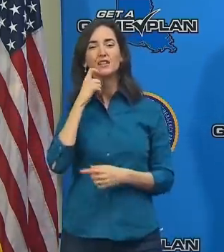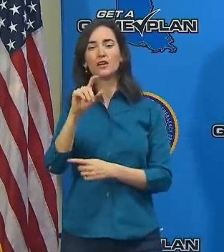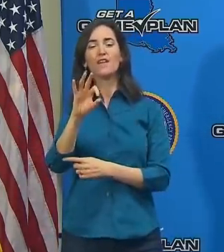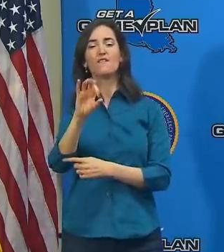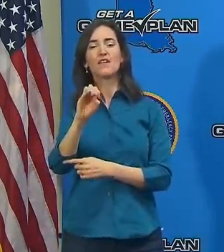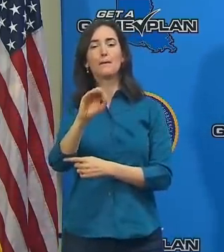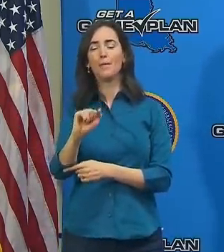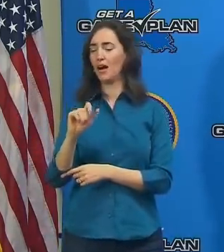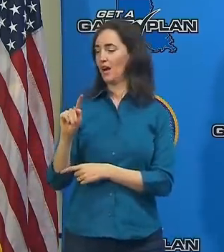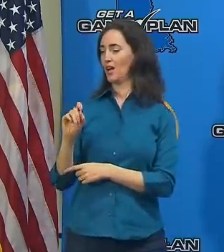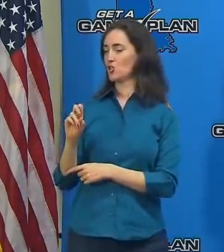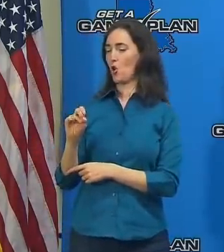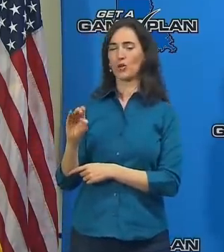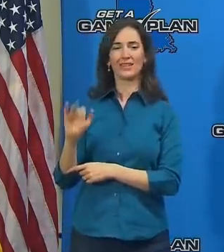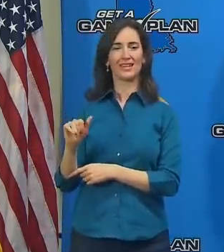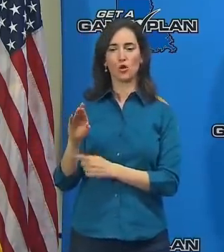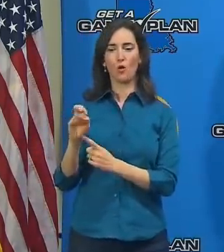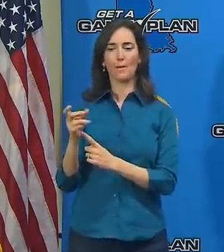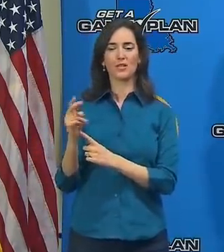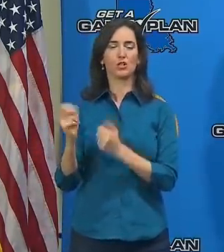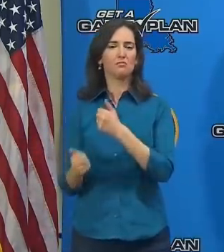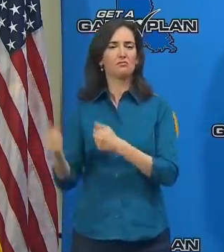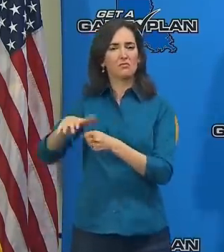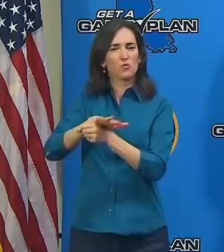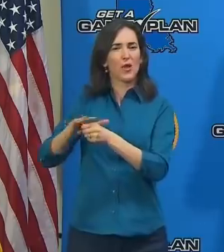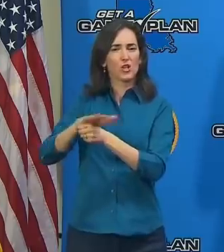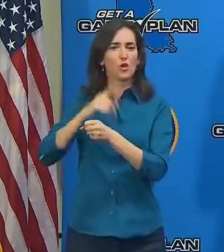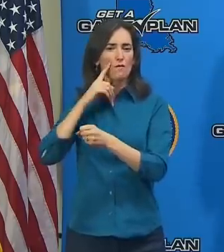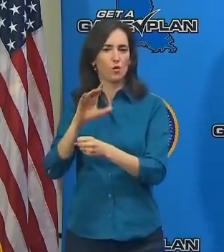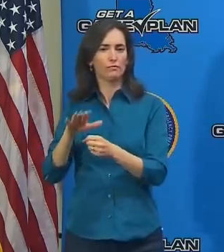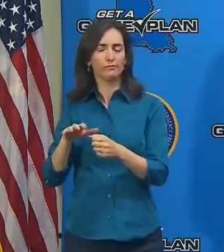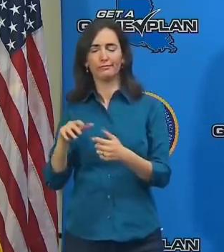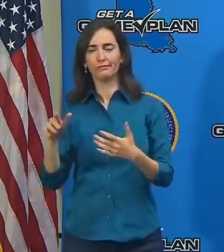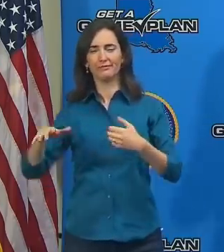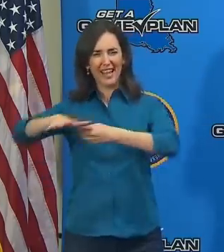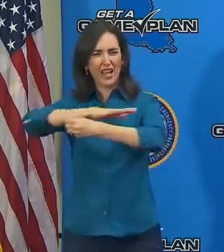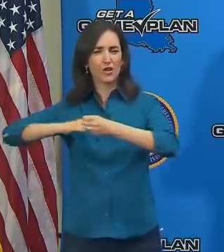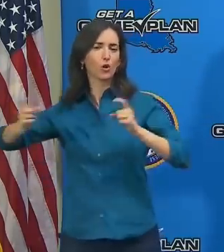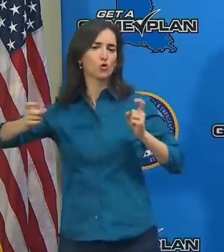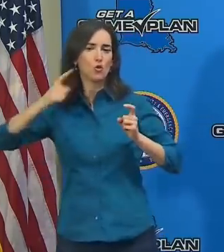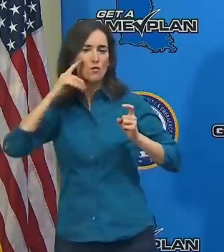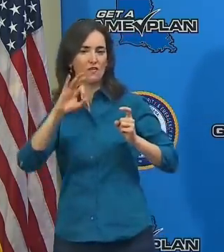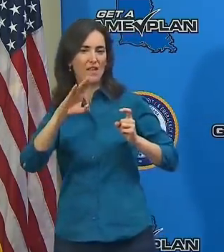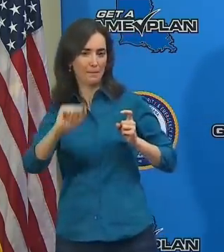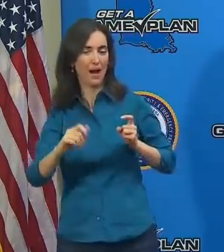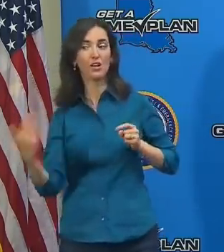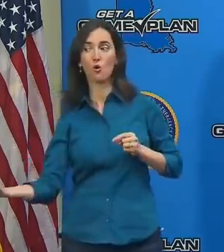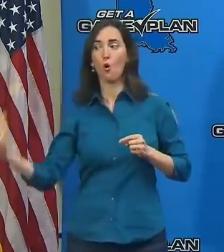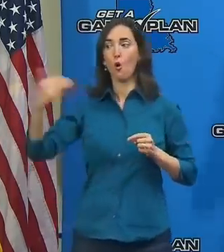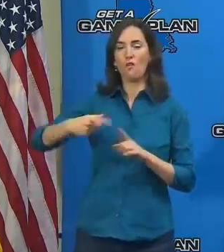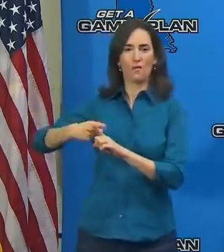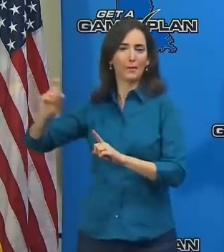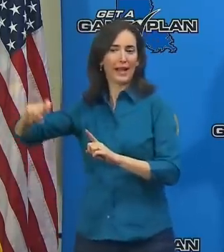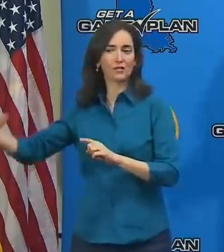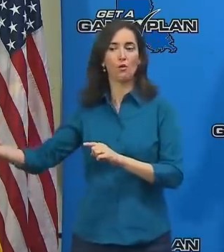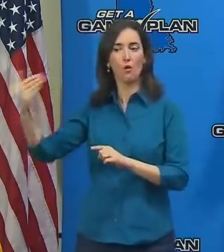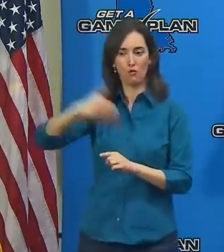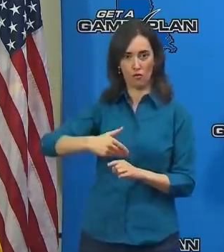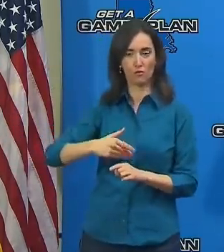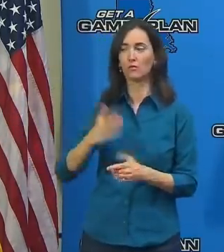out of Texas to embed with us here. And I can tell you that a short while ago, I had a call with Administrator Criswell of